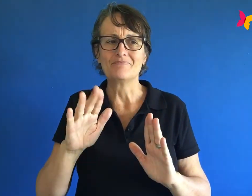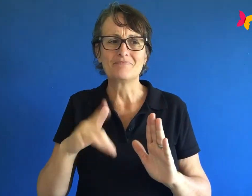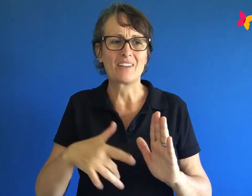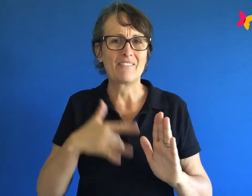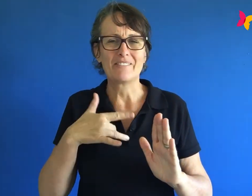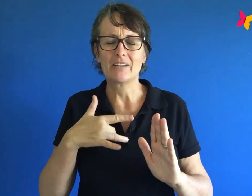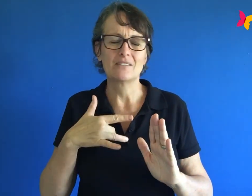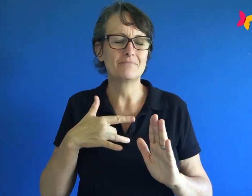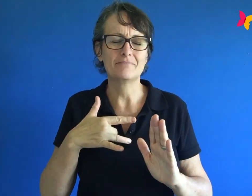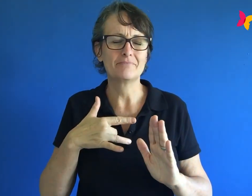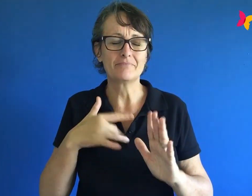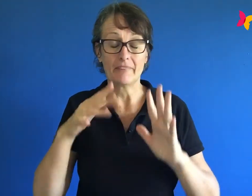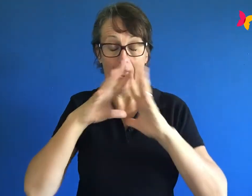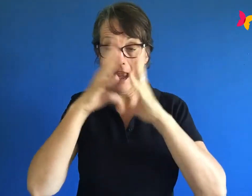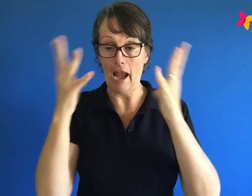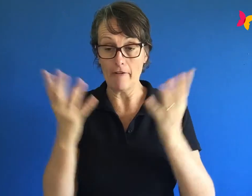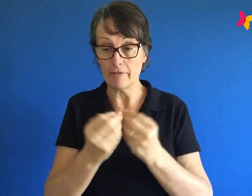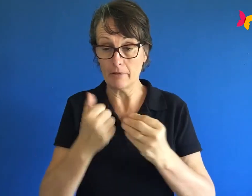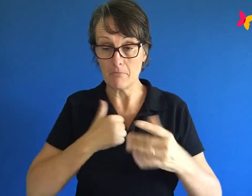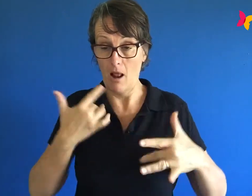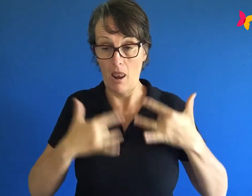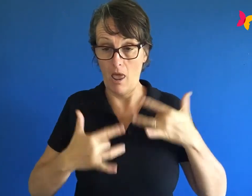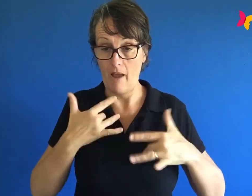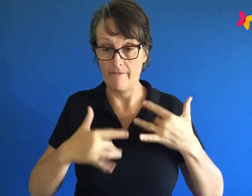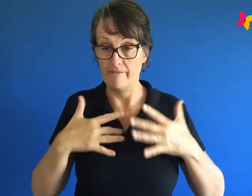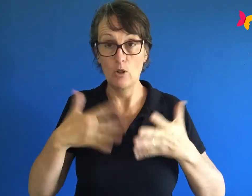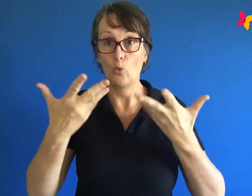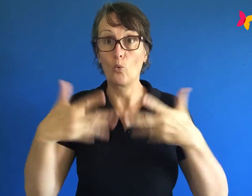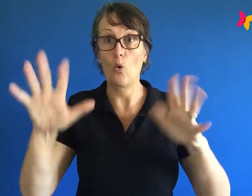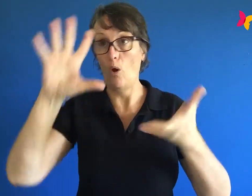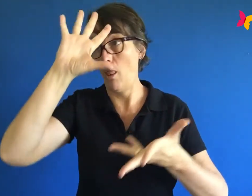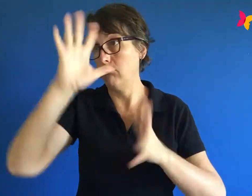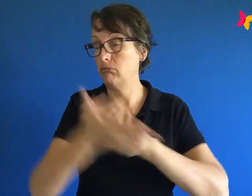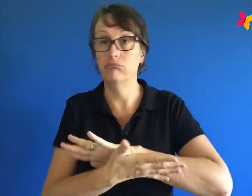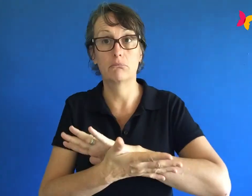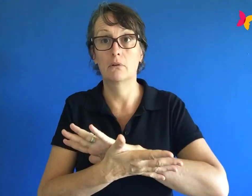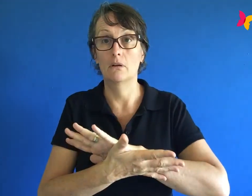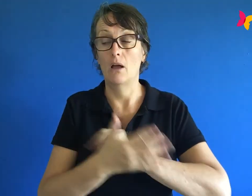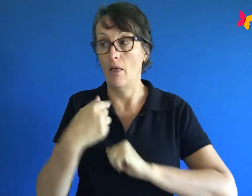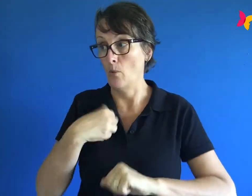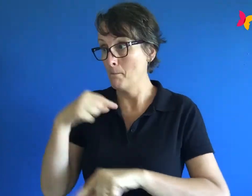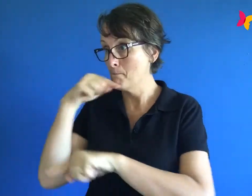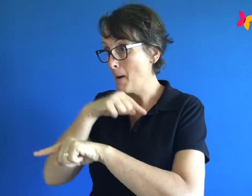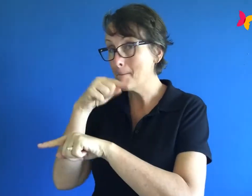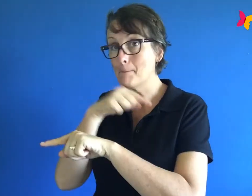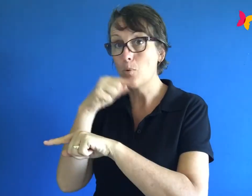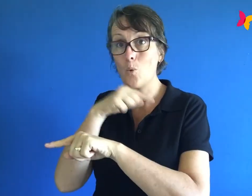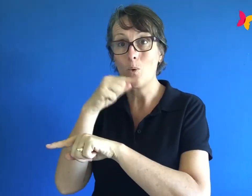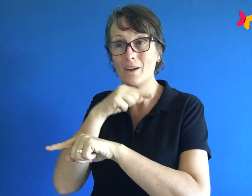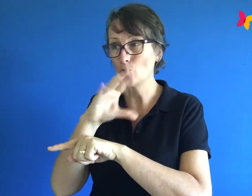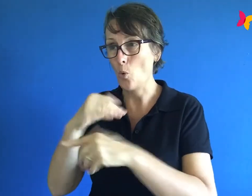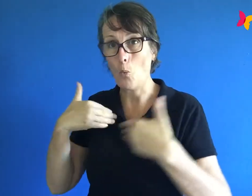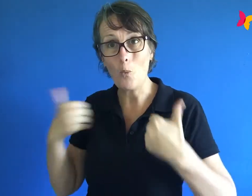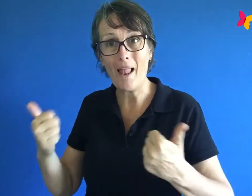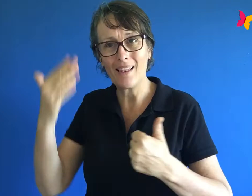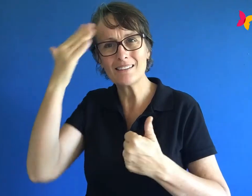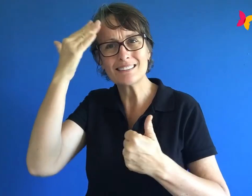world order collapses. And I thought, I've got this kid who's super unwell and self-harming